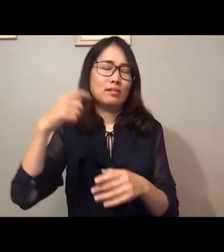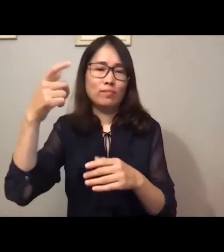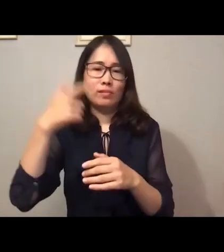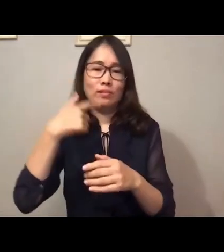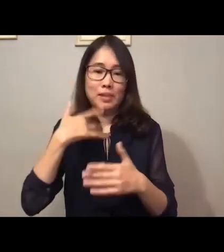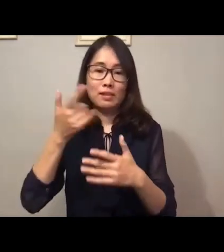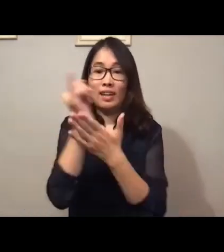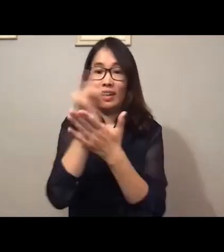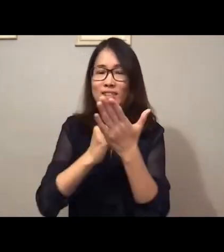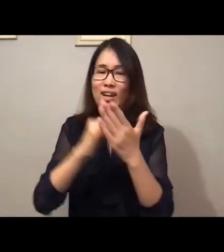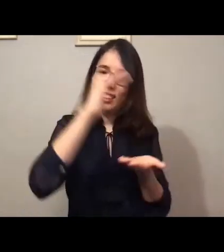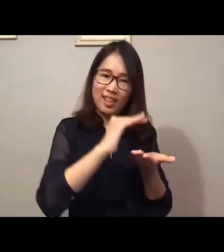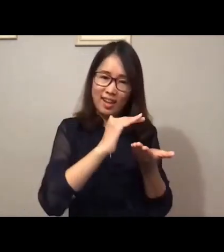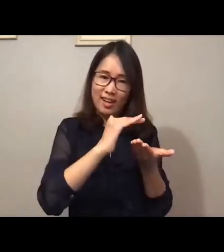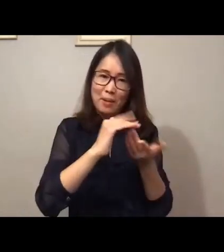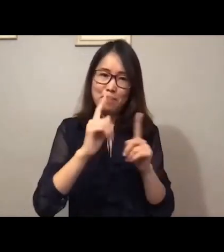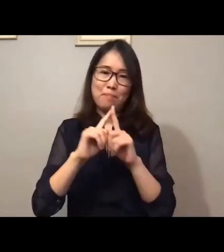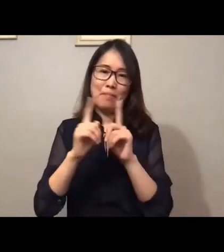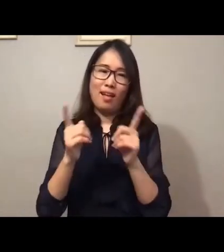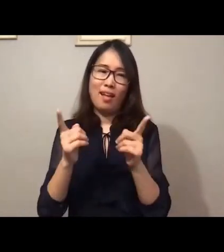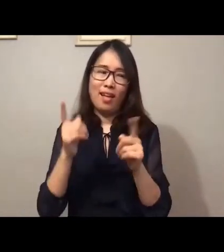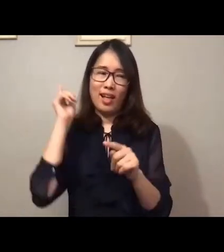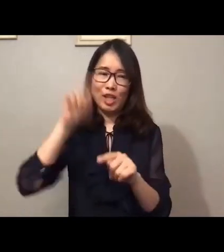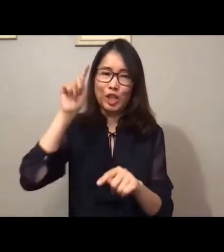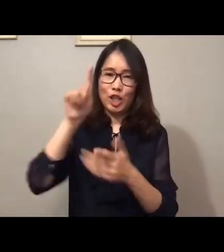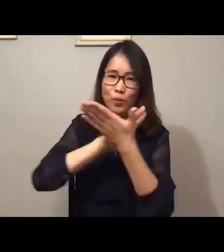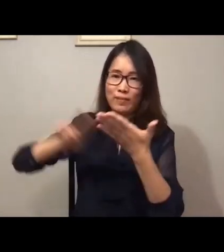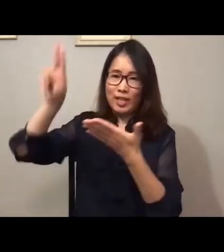writing and art, less art.